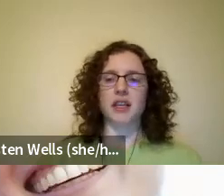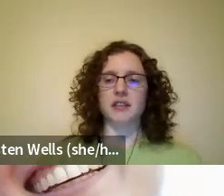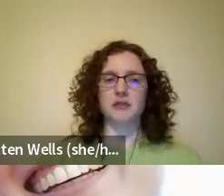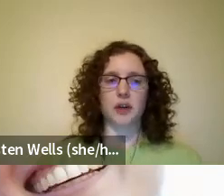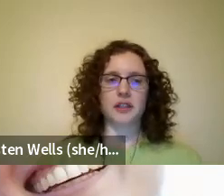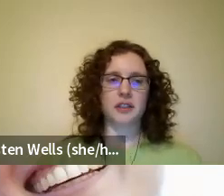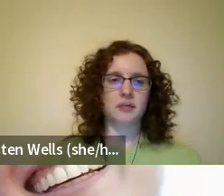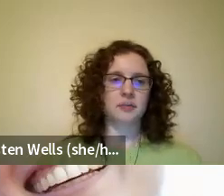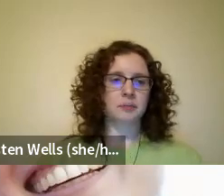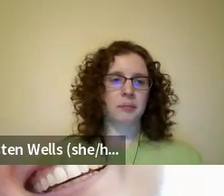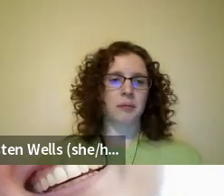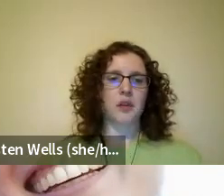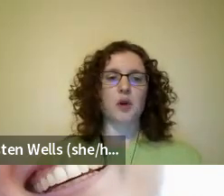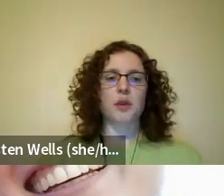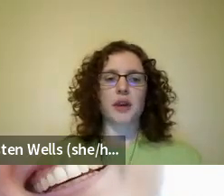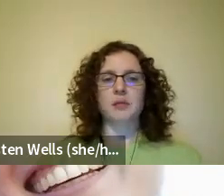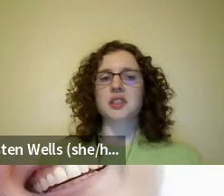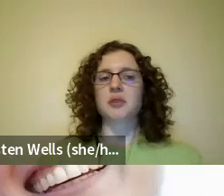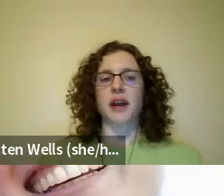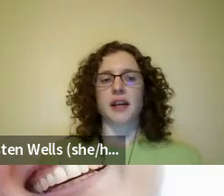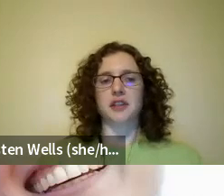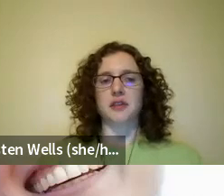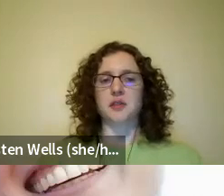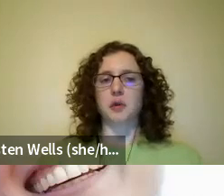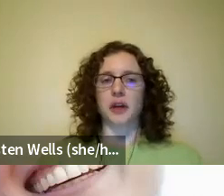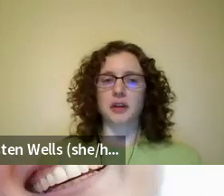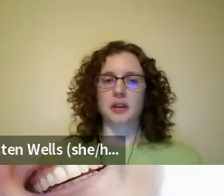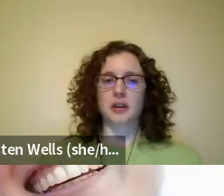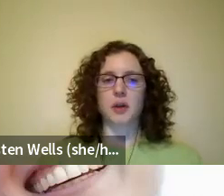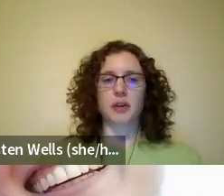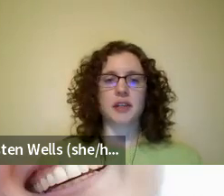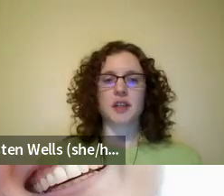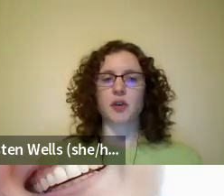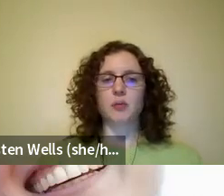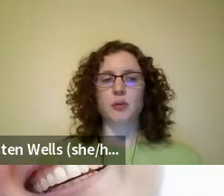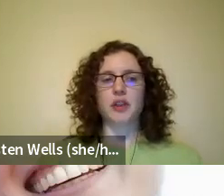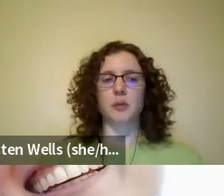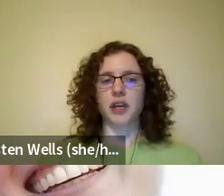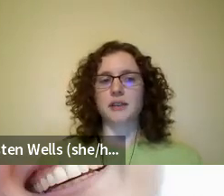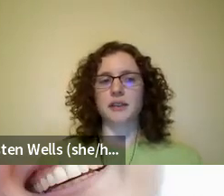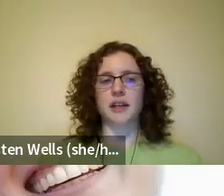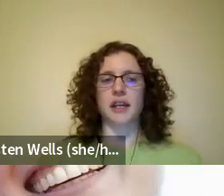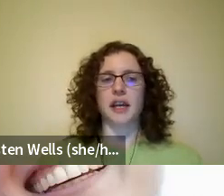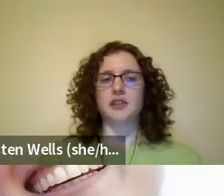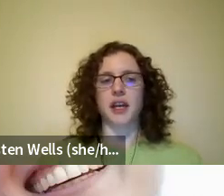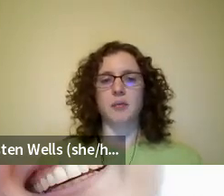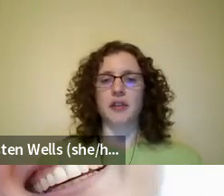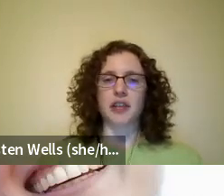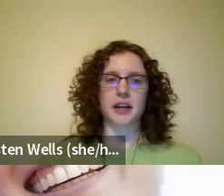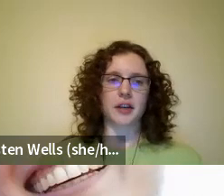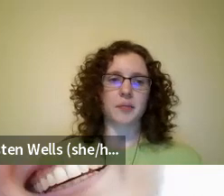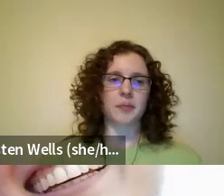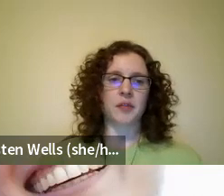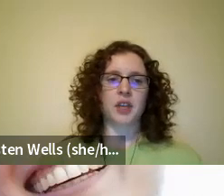navigating a messy divorce. But we were able to provide each other support. We were inseparable within weeks and engaged 8